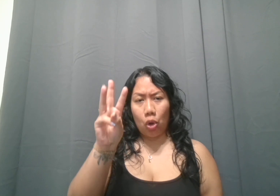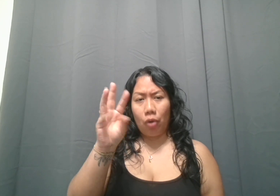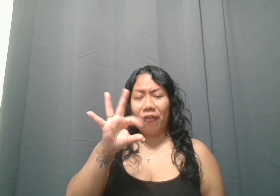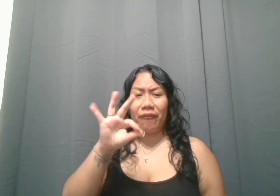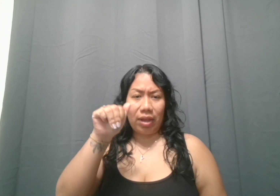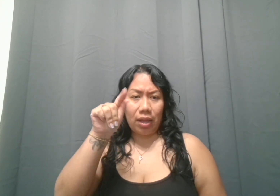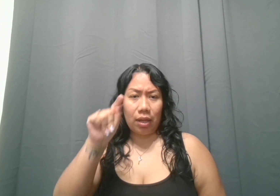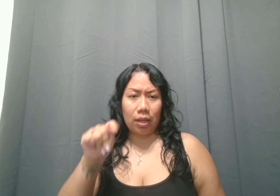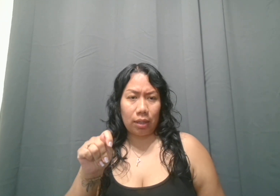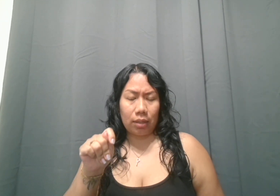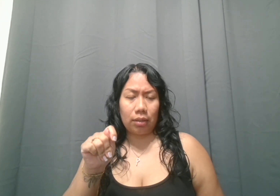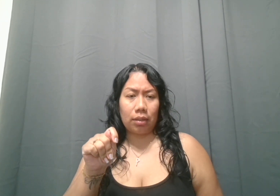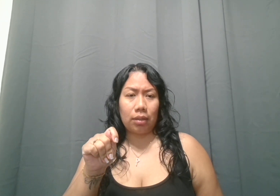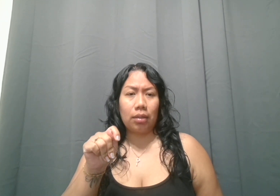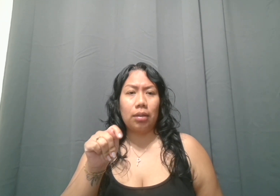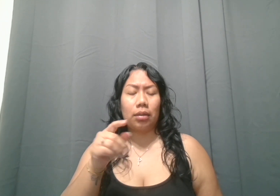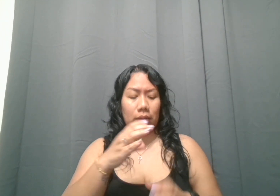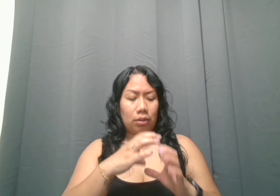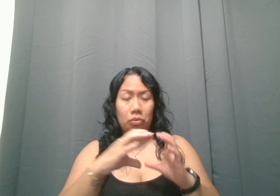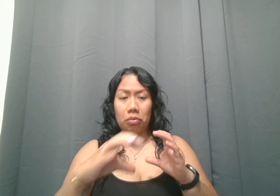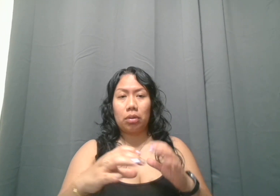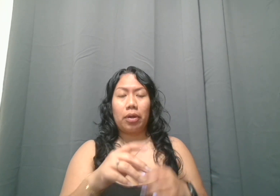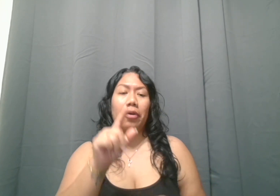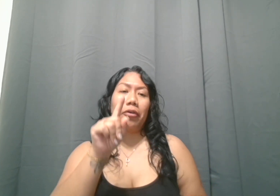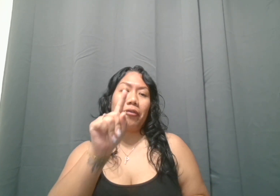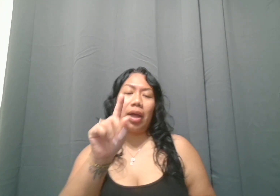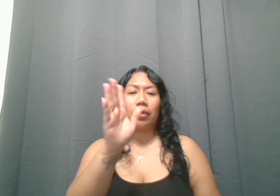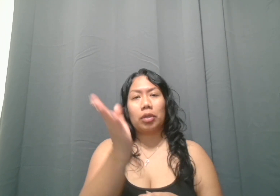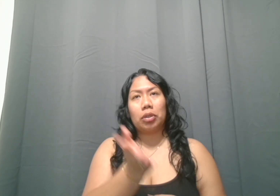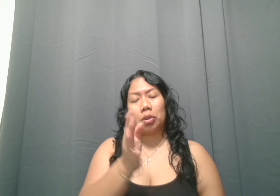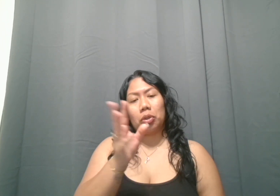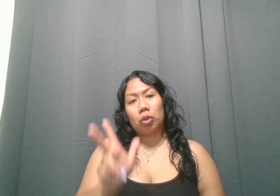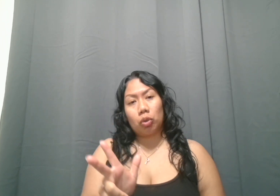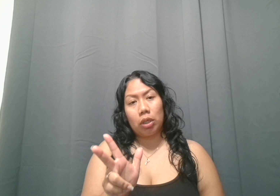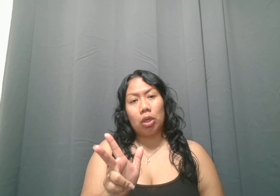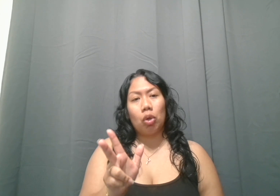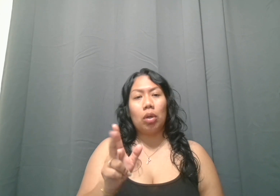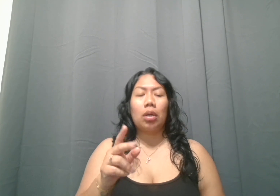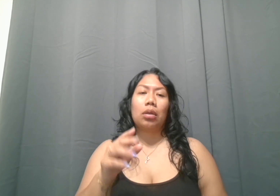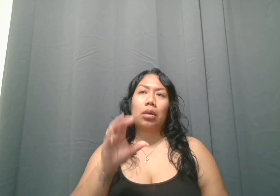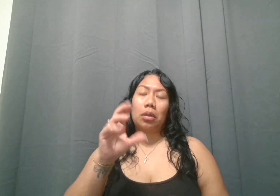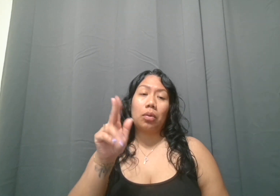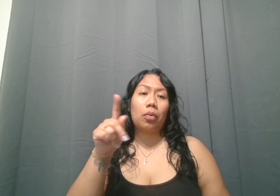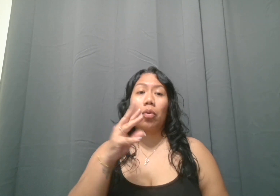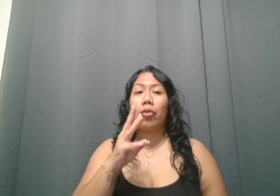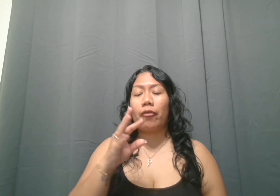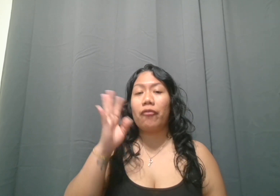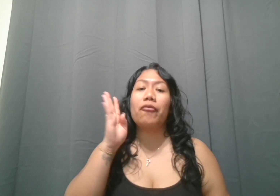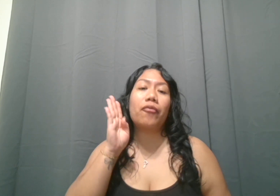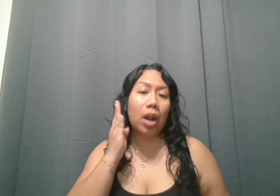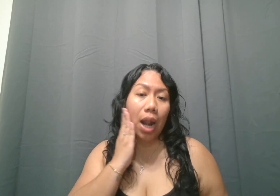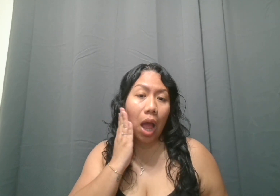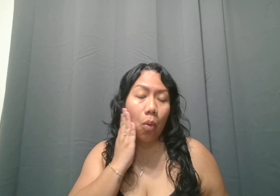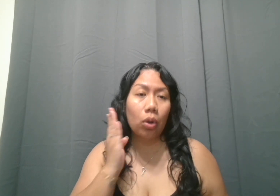ingredients: 5 3/4 to 6 1/4 cups of flour, 1 package